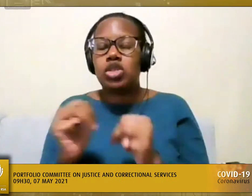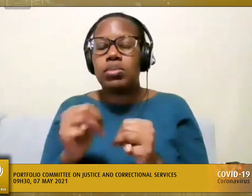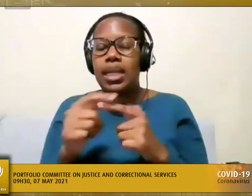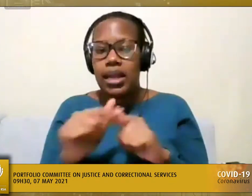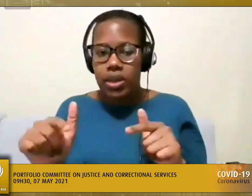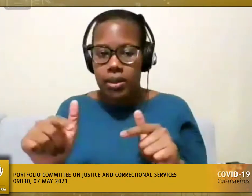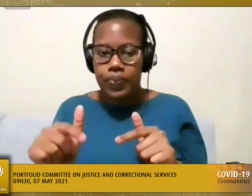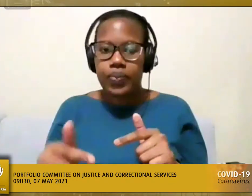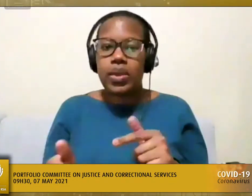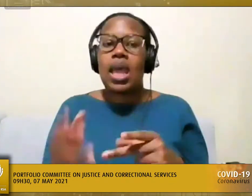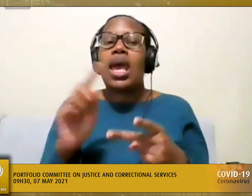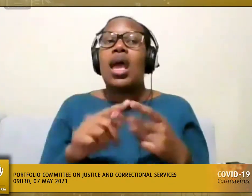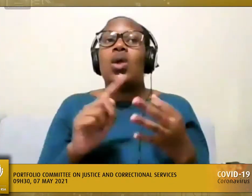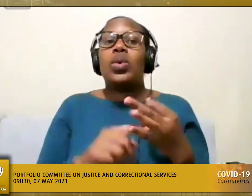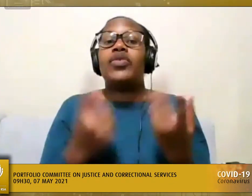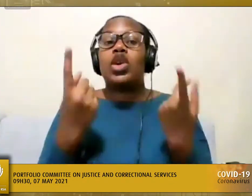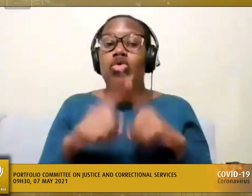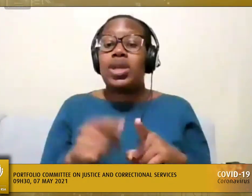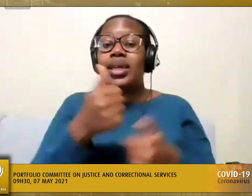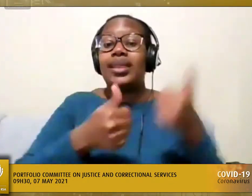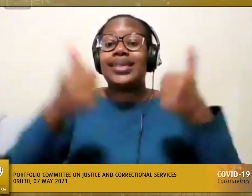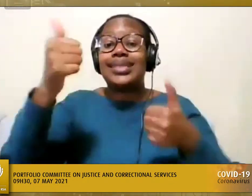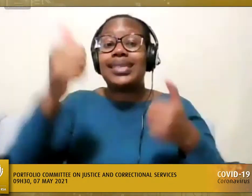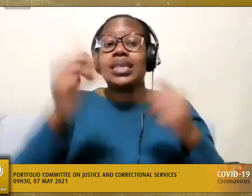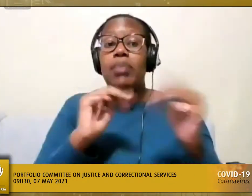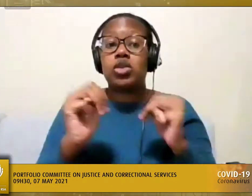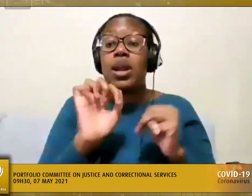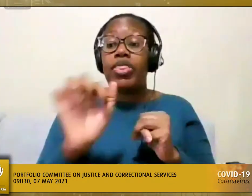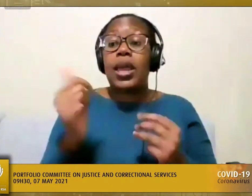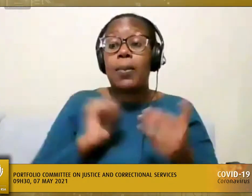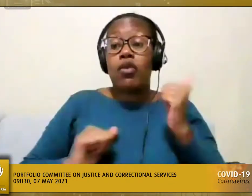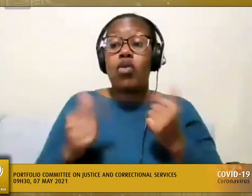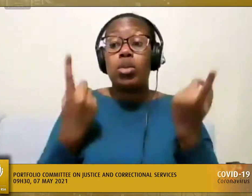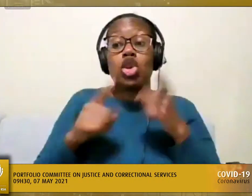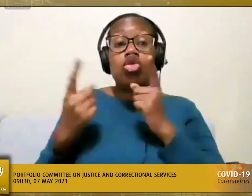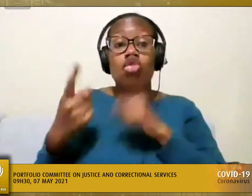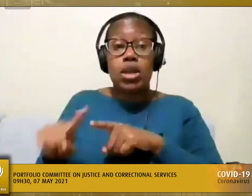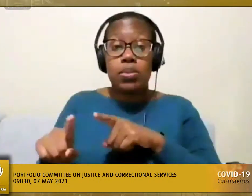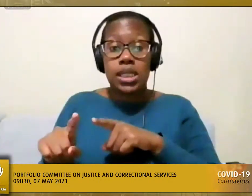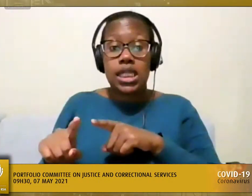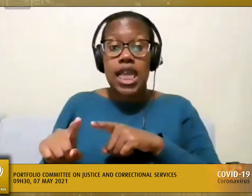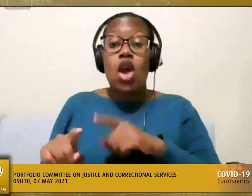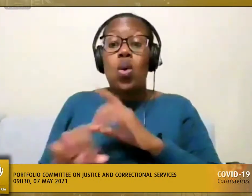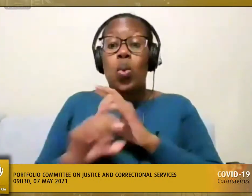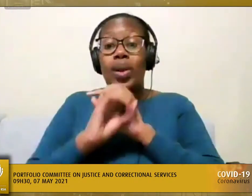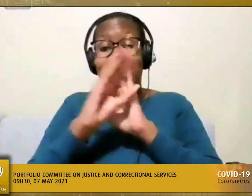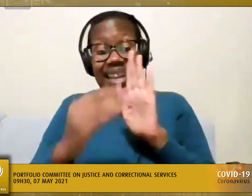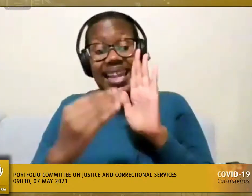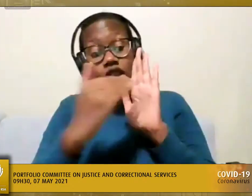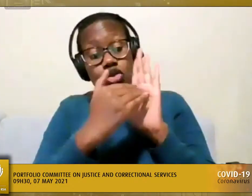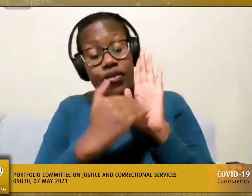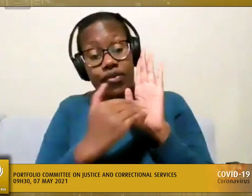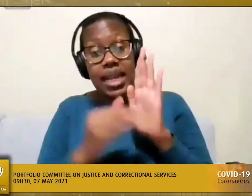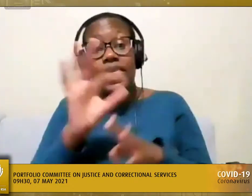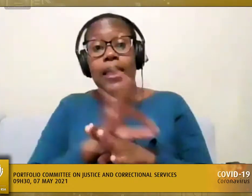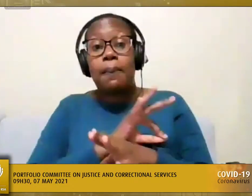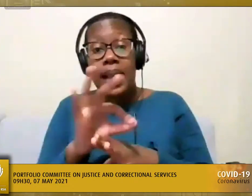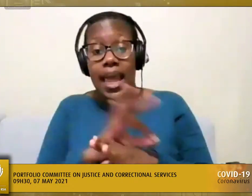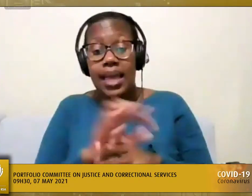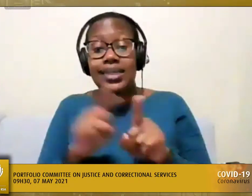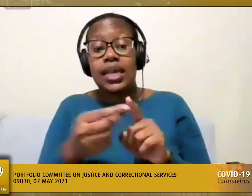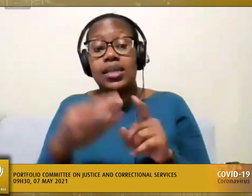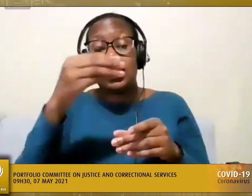above that who have agreed that the senior managers their performance agreements will clearly reflect the lenses contains in